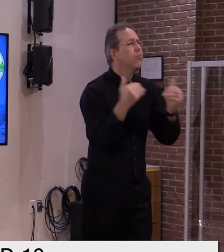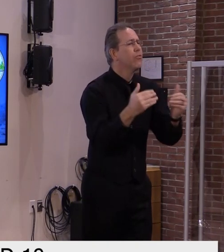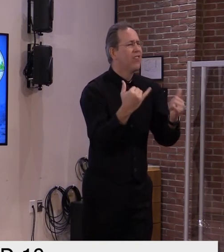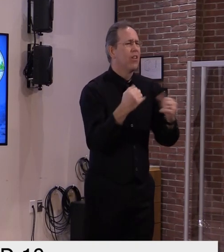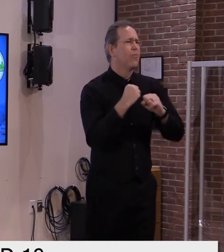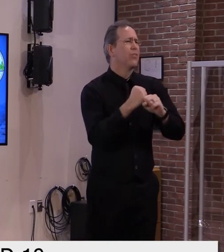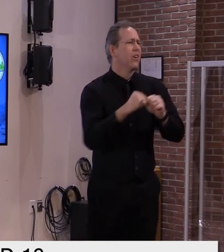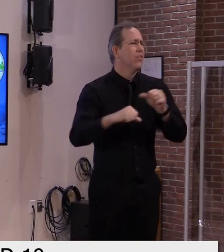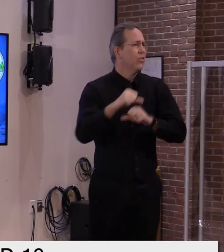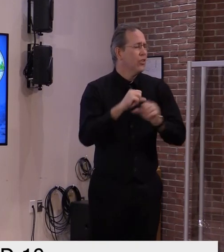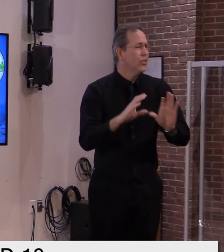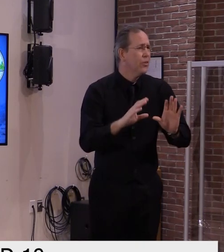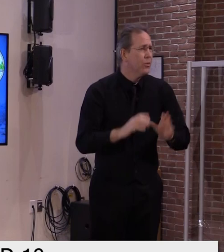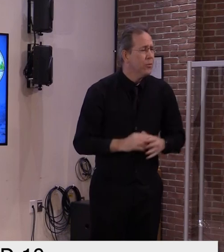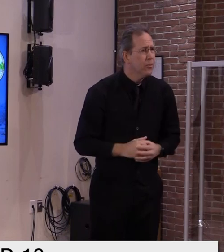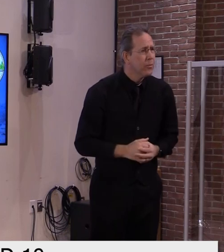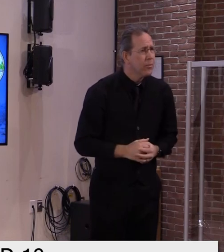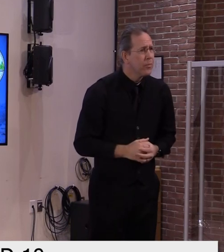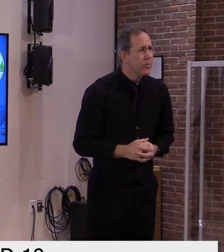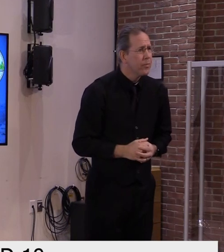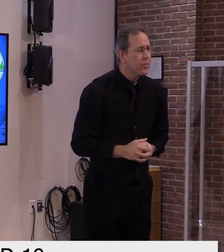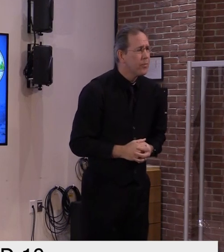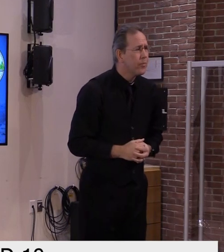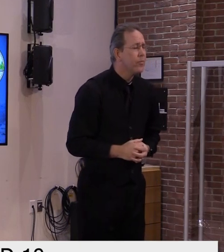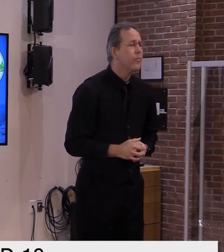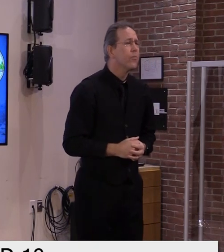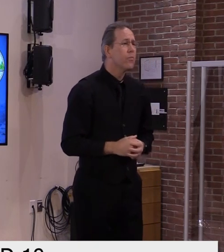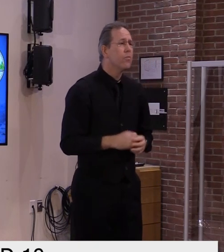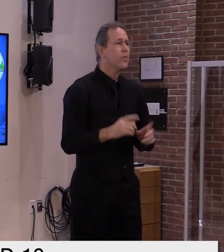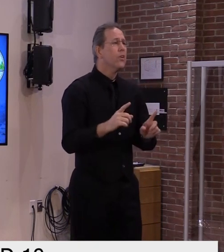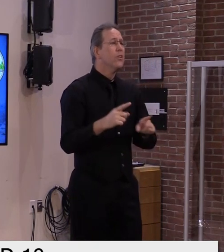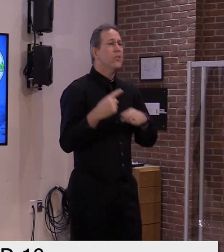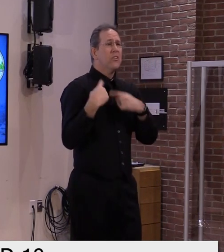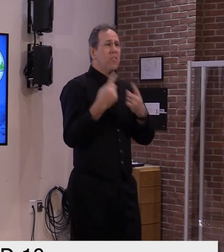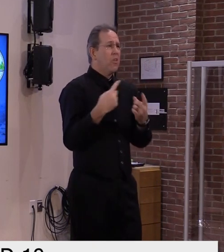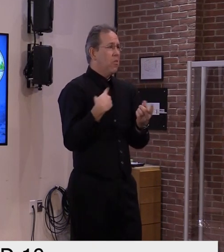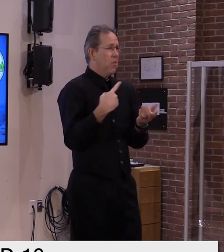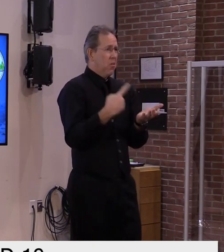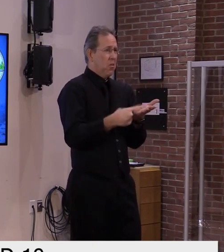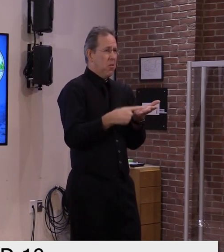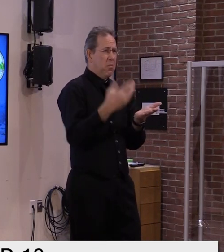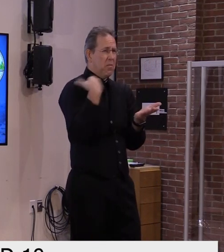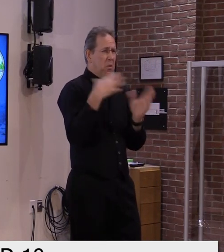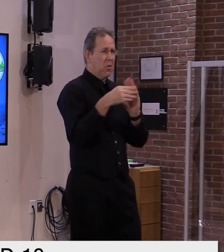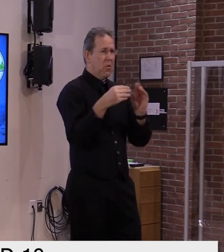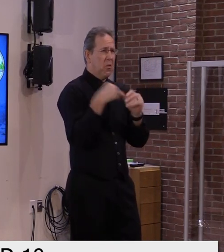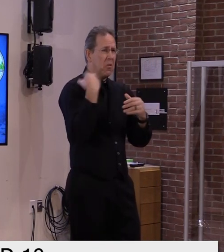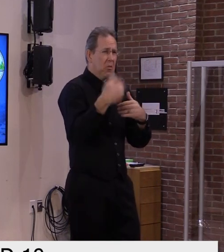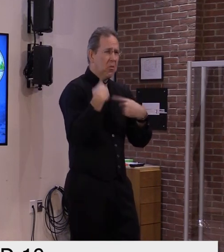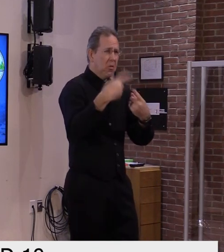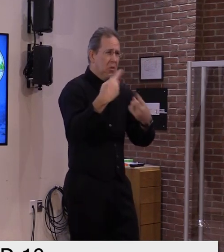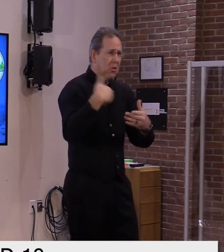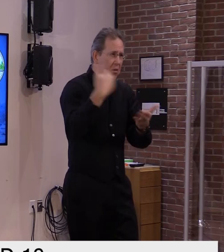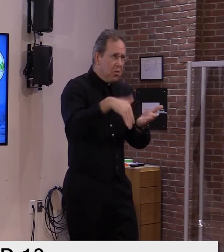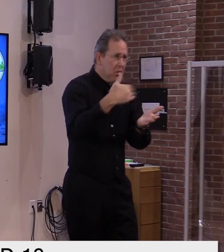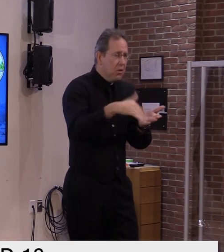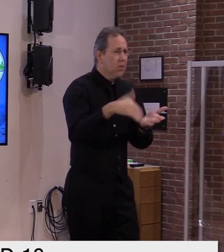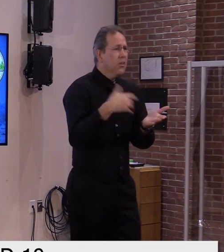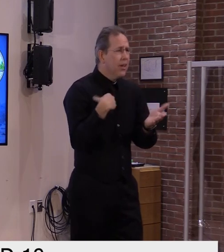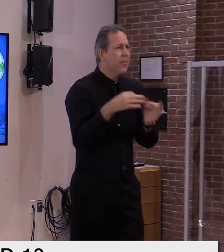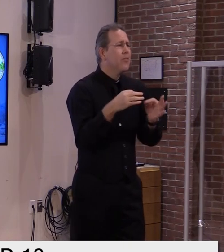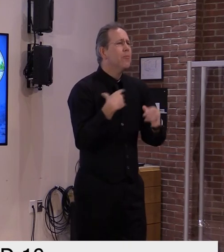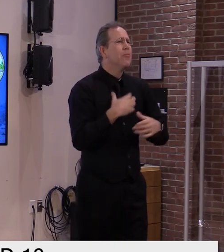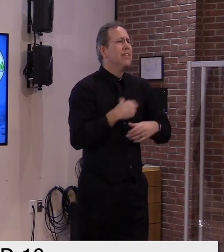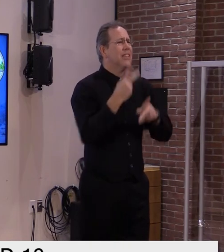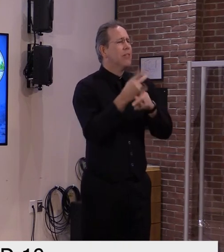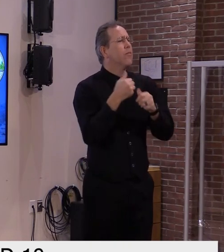As we've discussed in previous briefings, this is why we're taking an age-based approach in the next